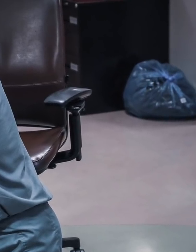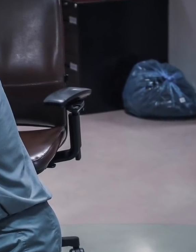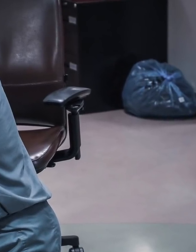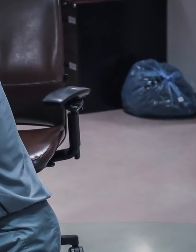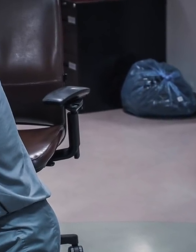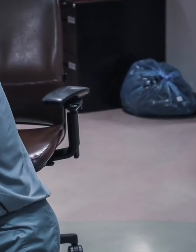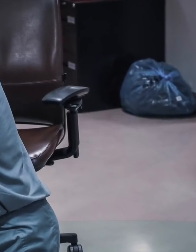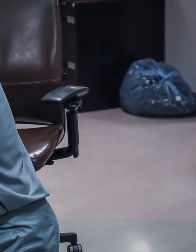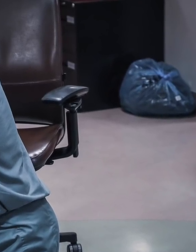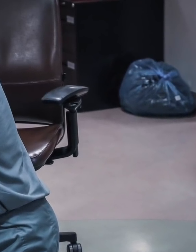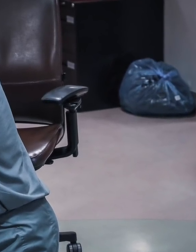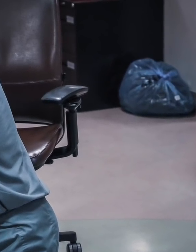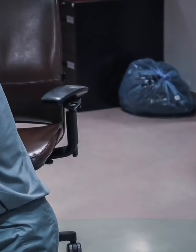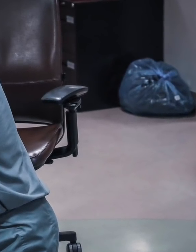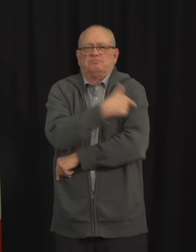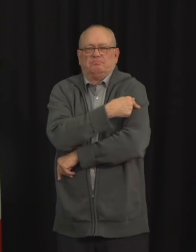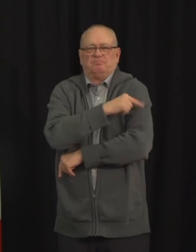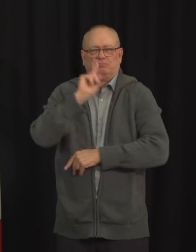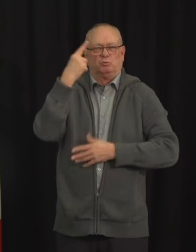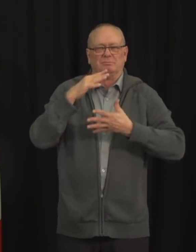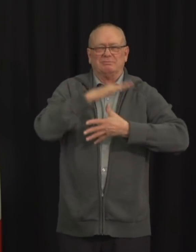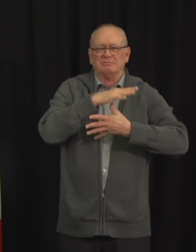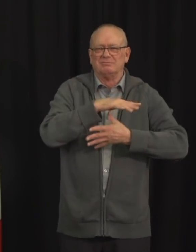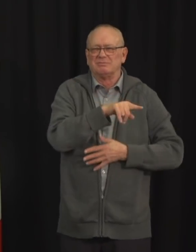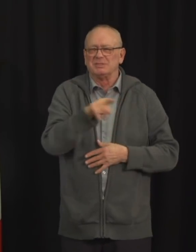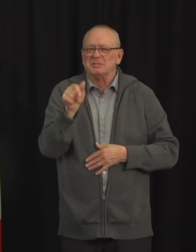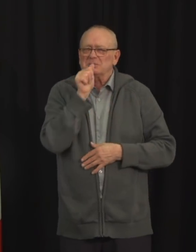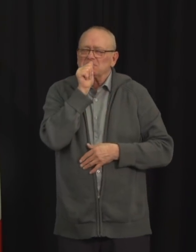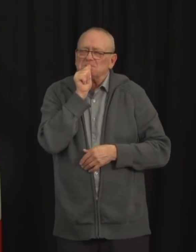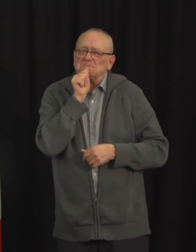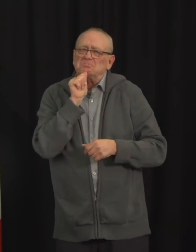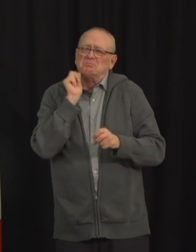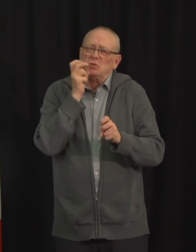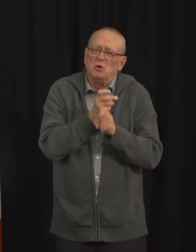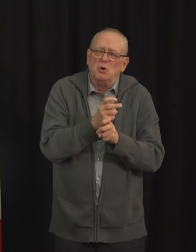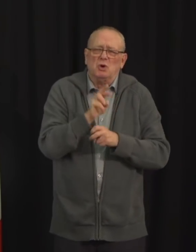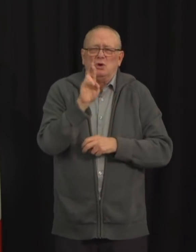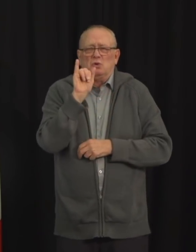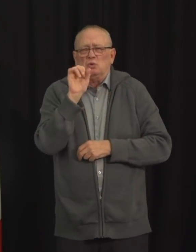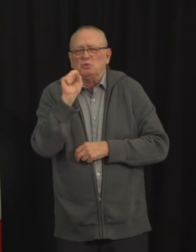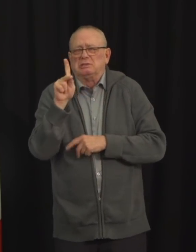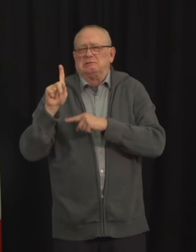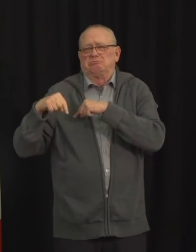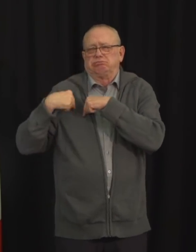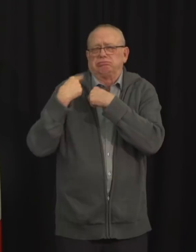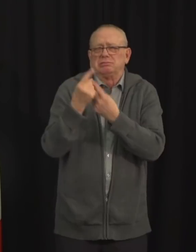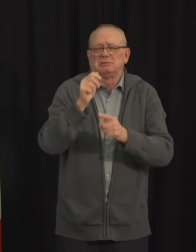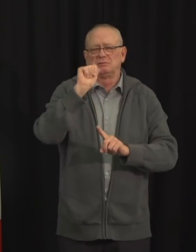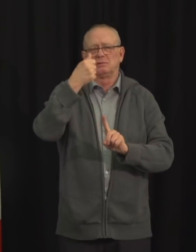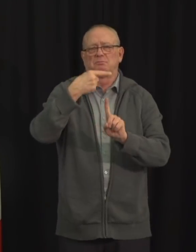to know we're there for them. And I hope that seeing the immunizations begin will show them that there's light at the end of the